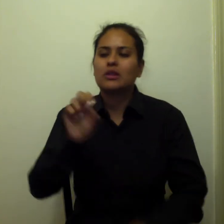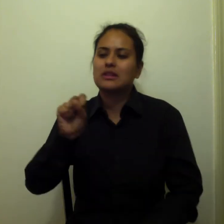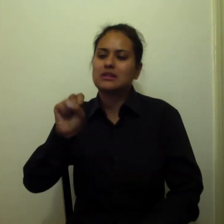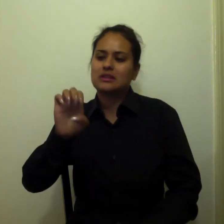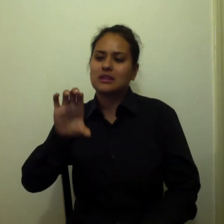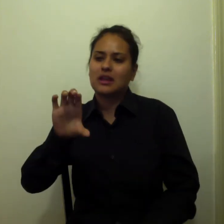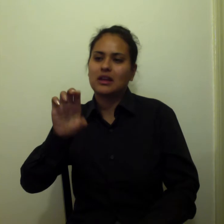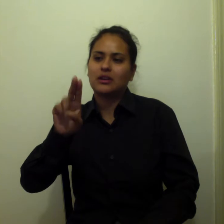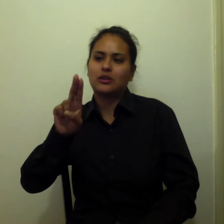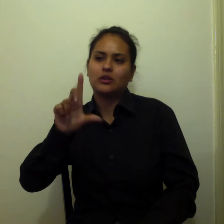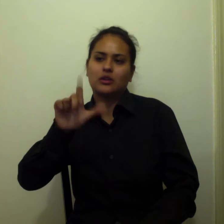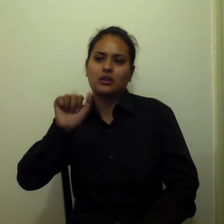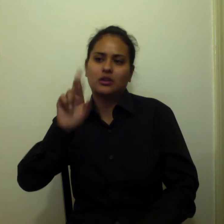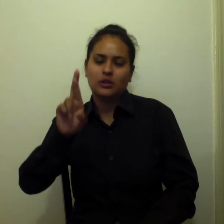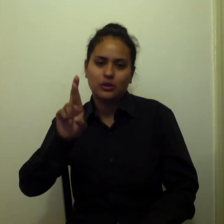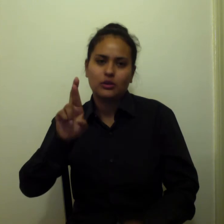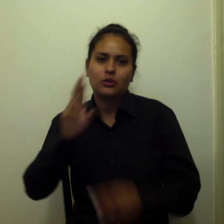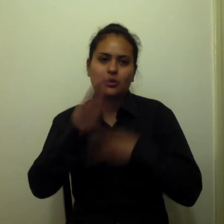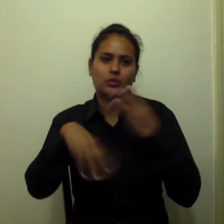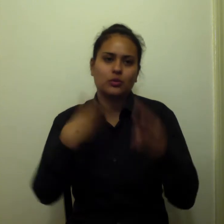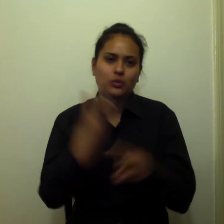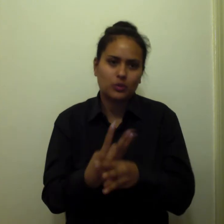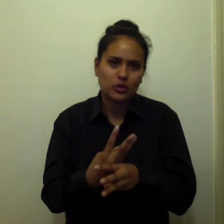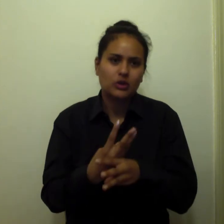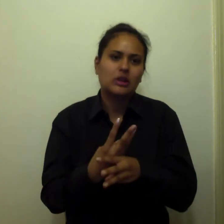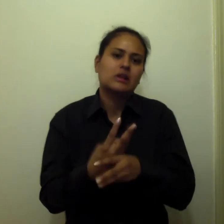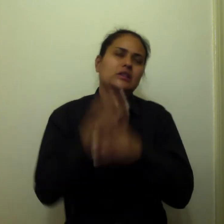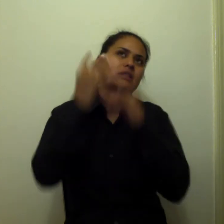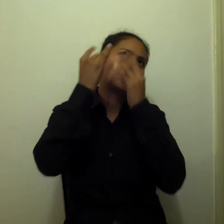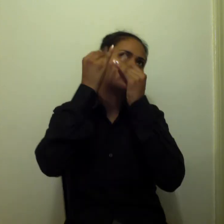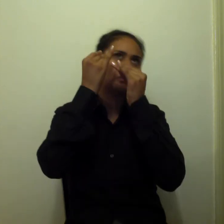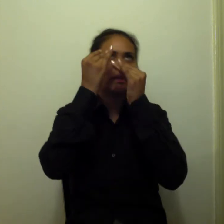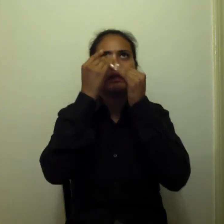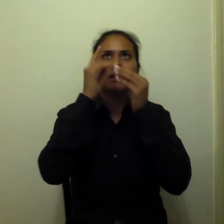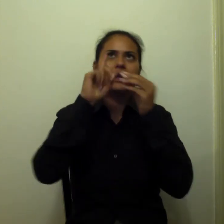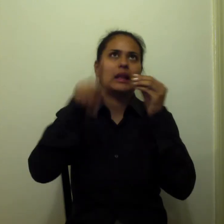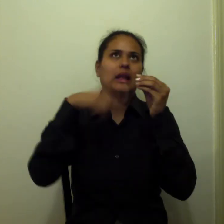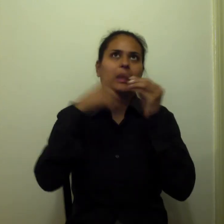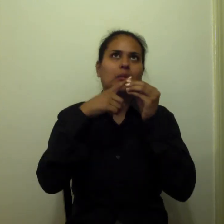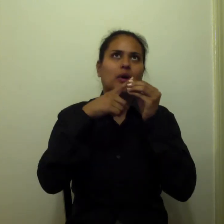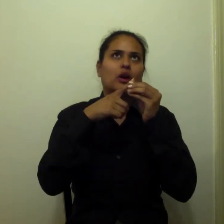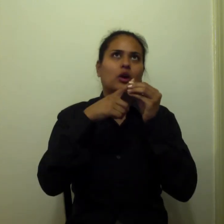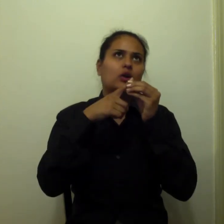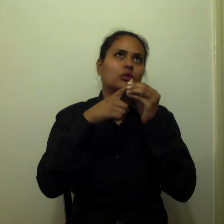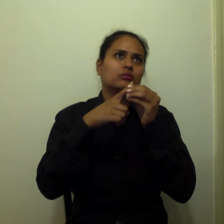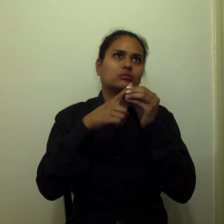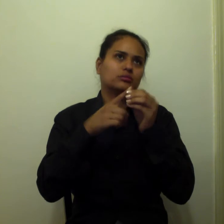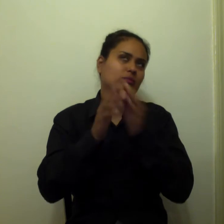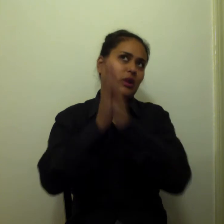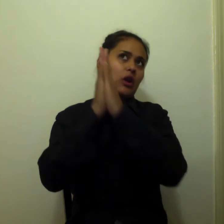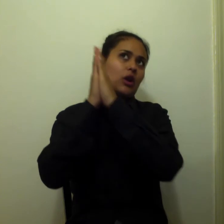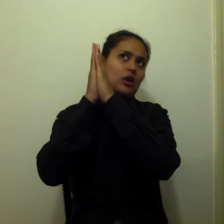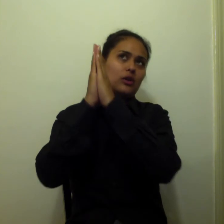time just contemplating, thinking about God or gods if they're polytheistic. And in Christianity, many people eventually set up what we call